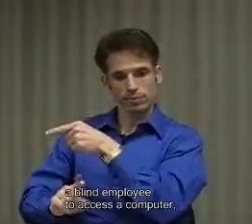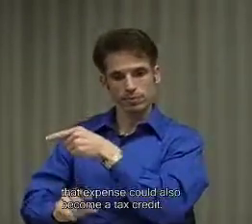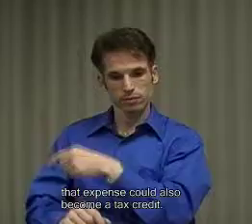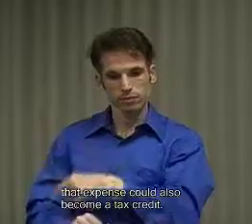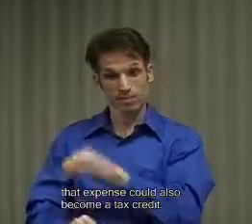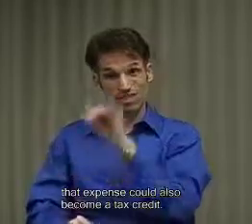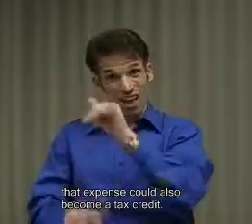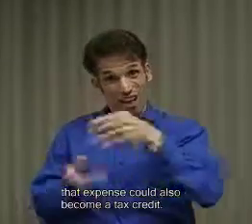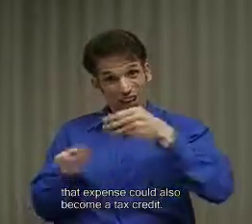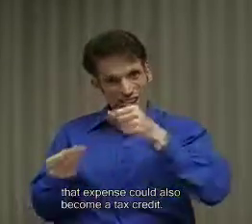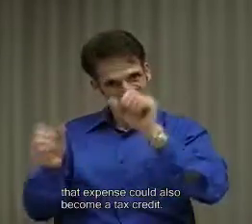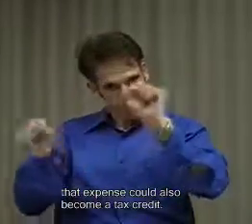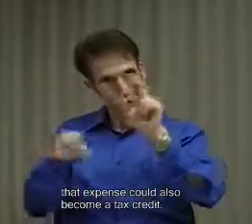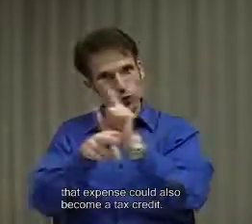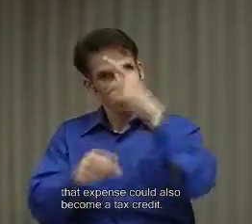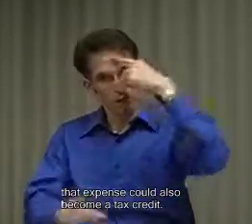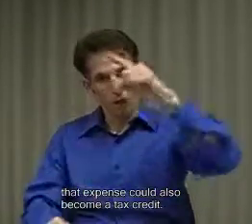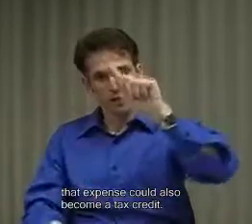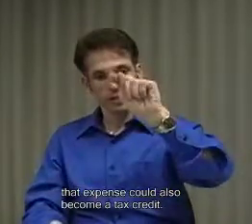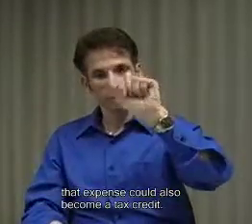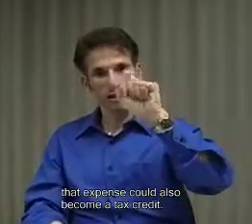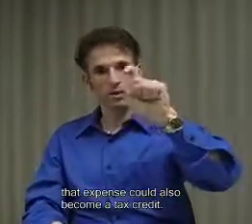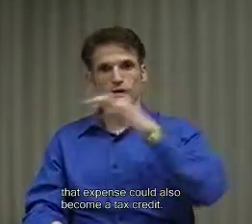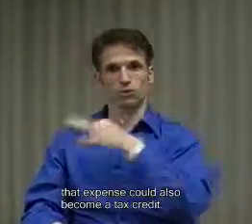that expense could also become a tax credit.